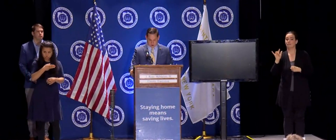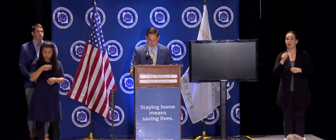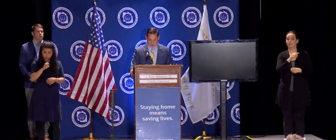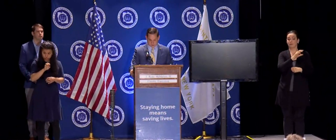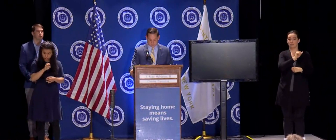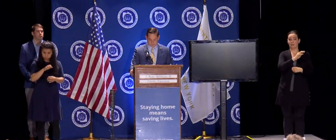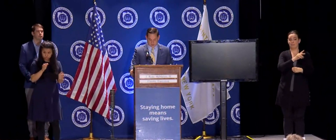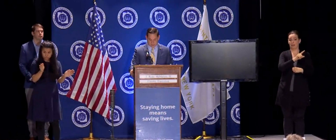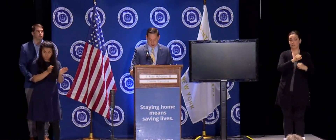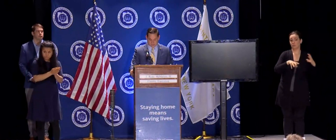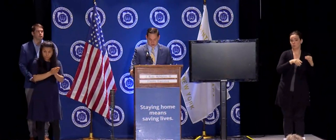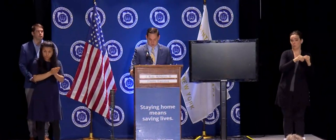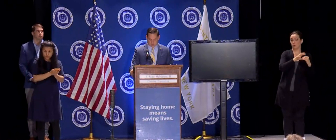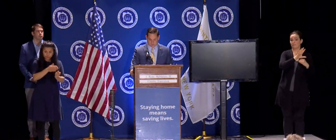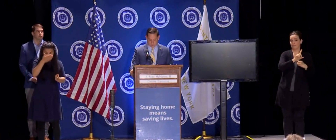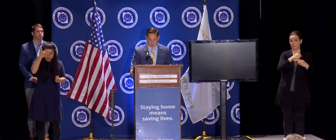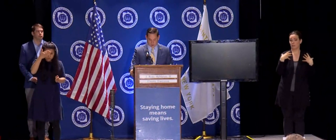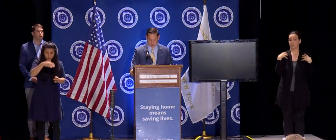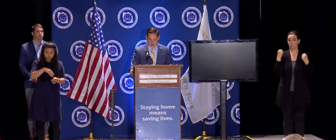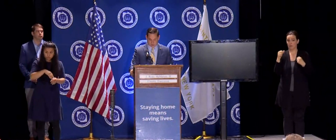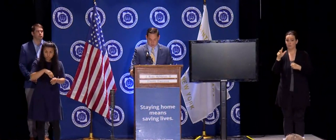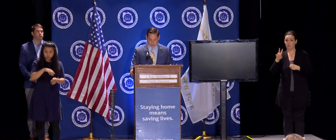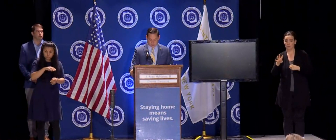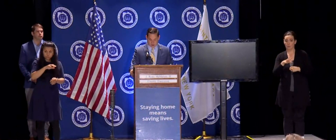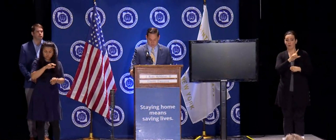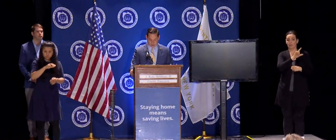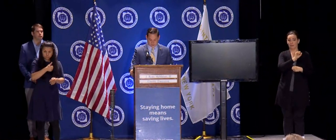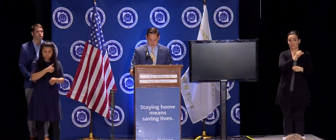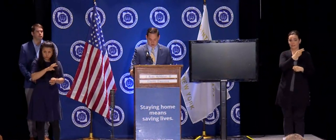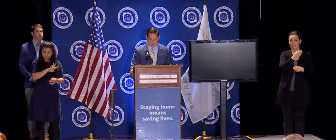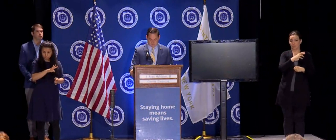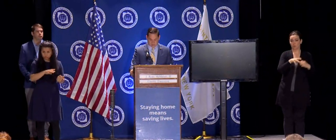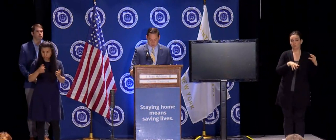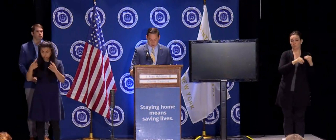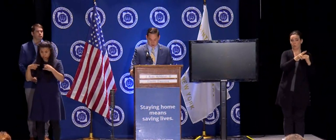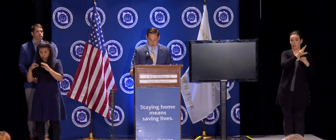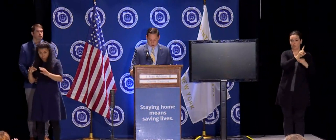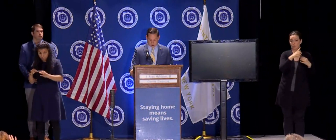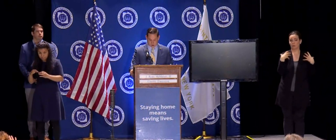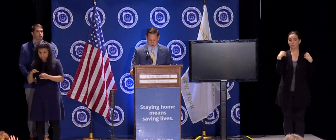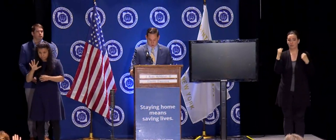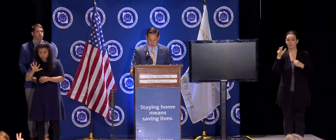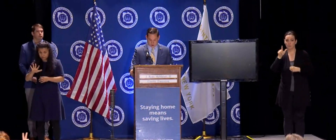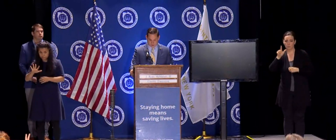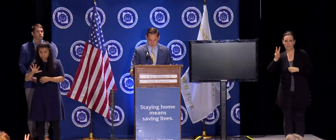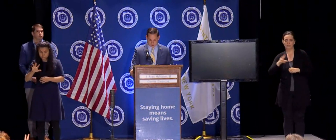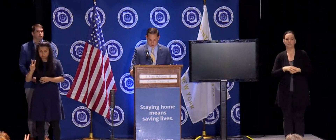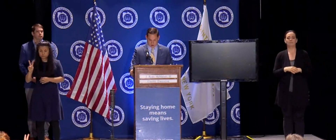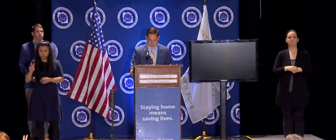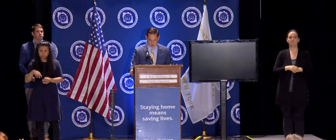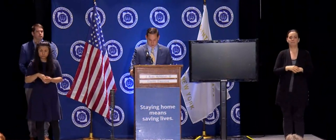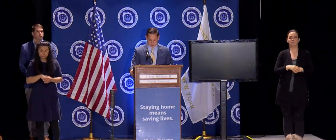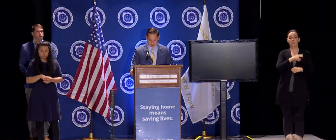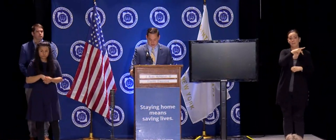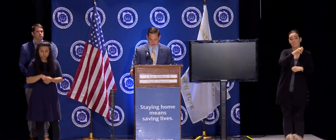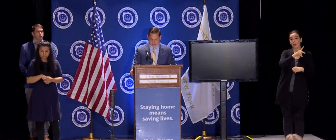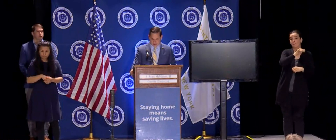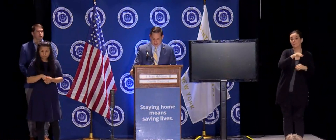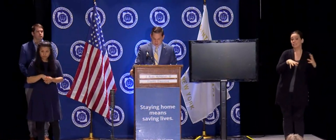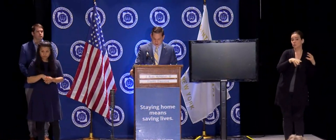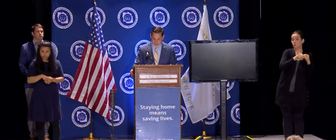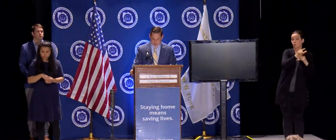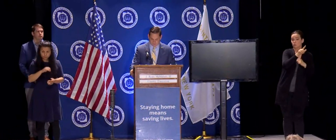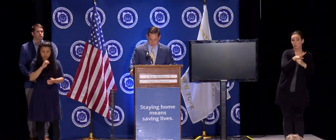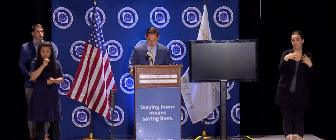26 recoveries. Pompey, 24, 21 recoveries. Van Buren, 22, 6 recoveries.